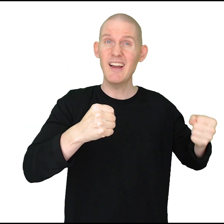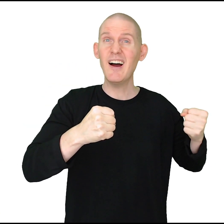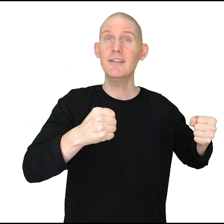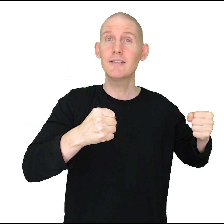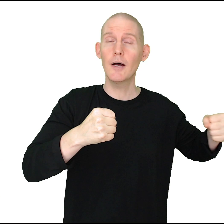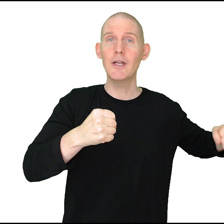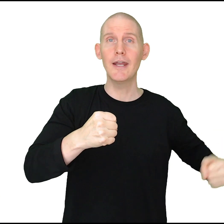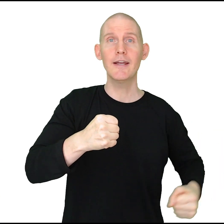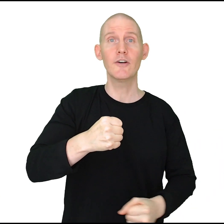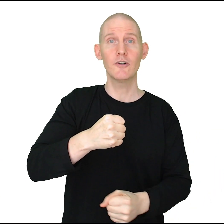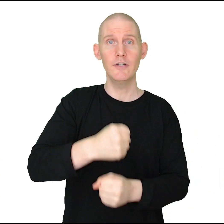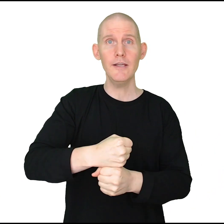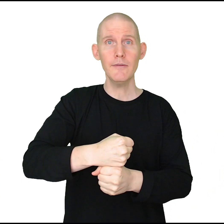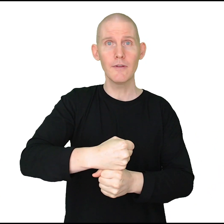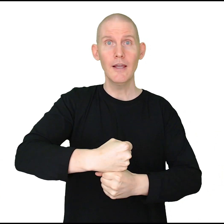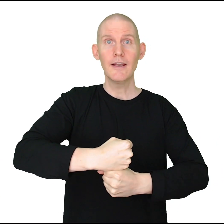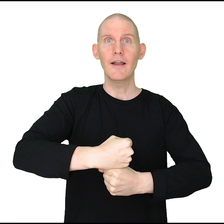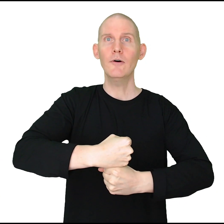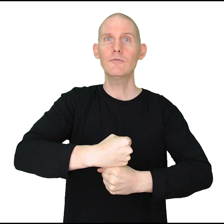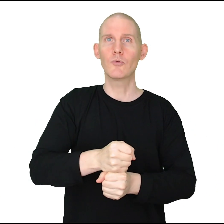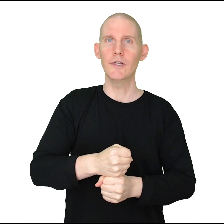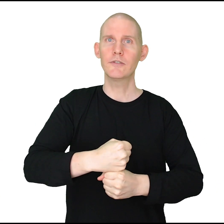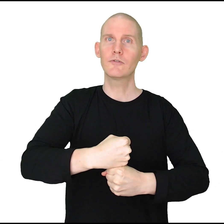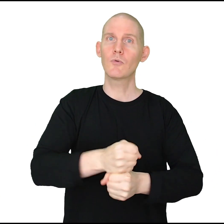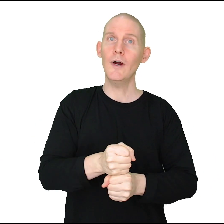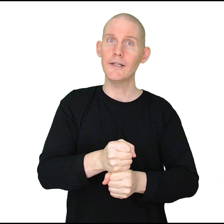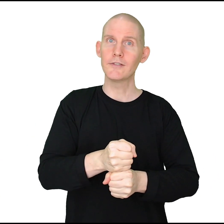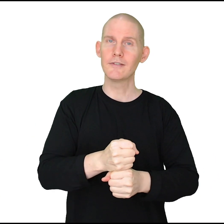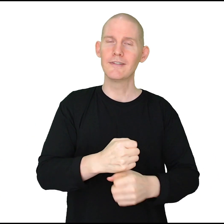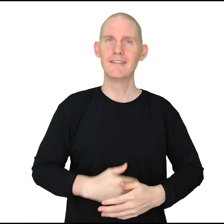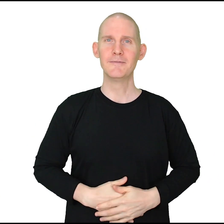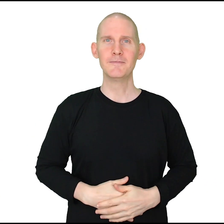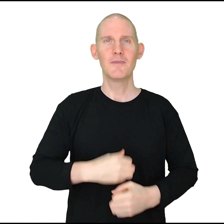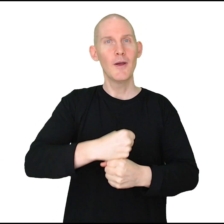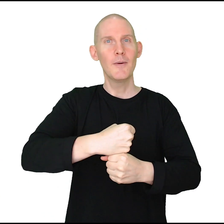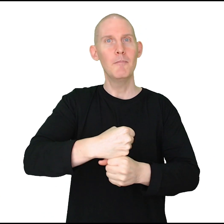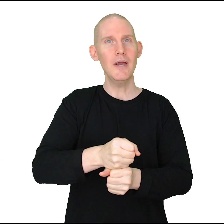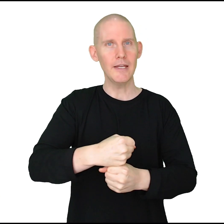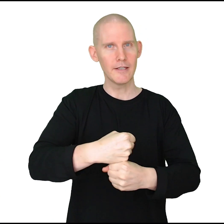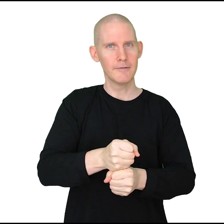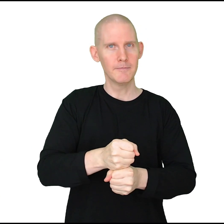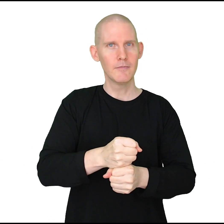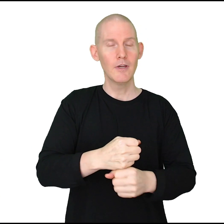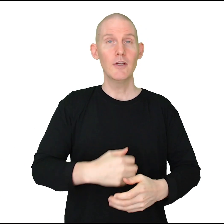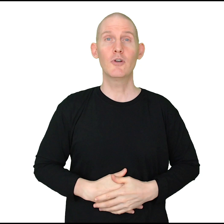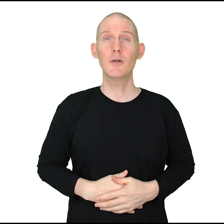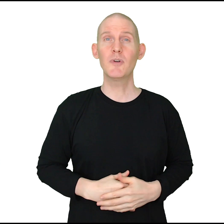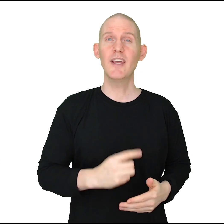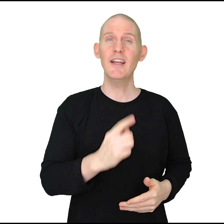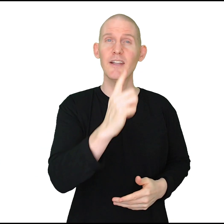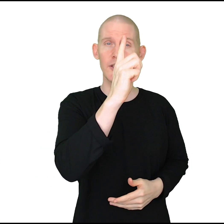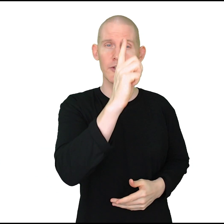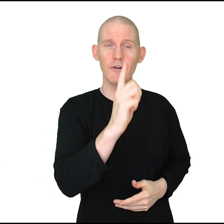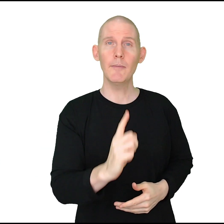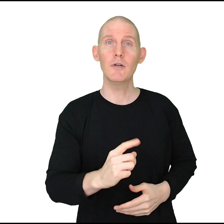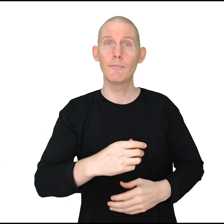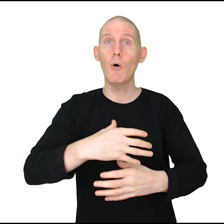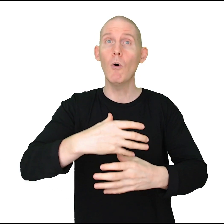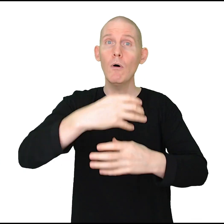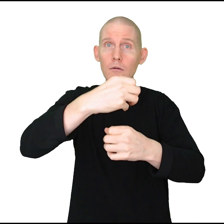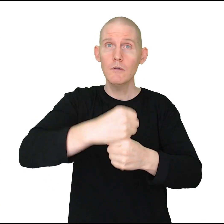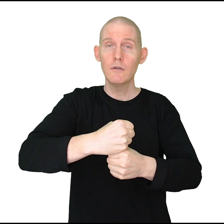my non-dominant hand underneath. Now twist twice. Make. You could pretend like you're